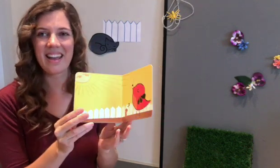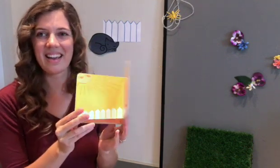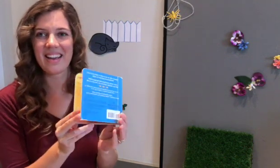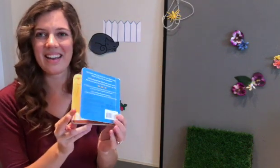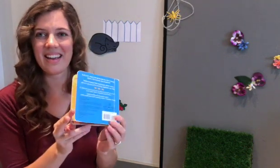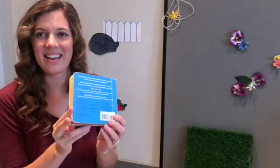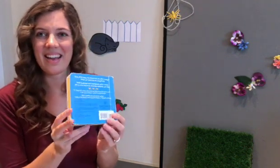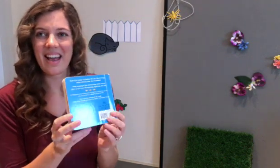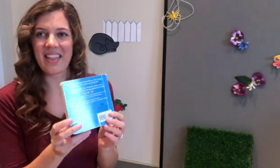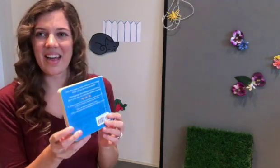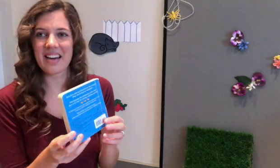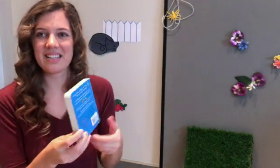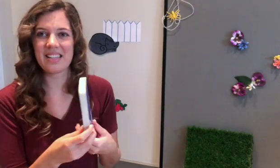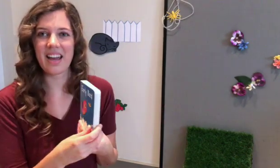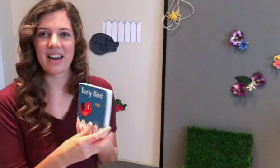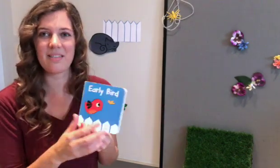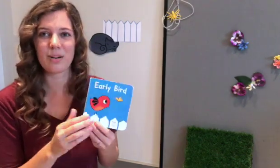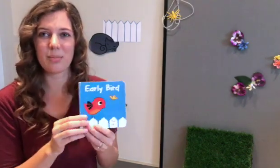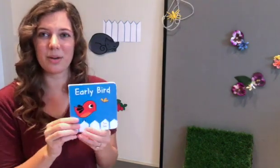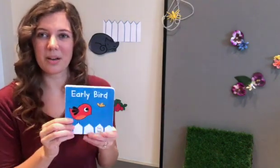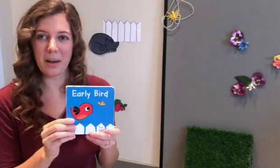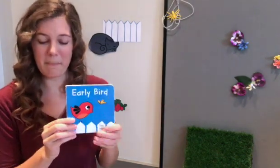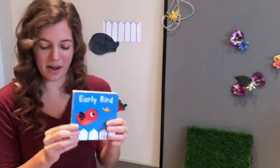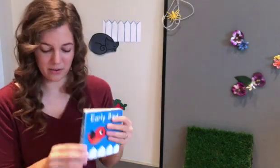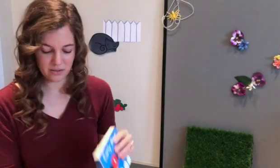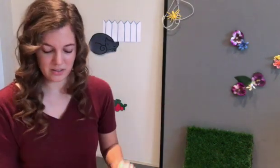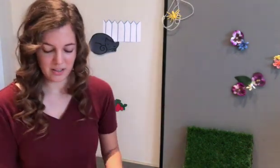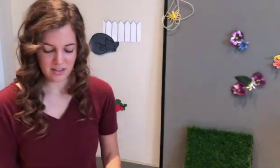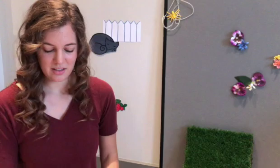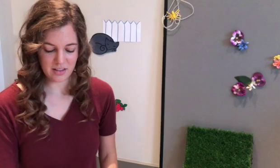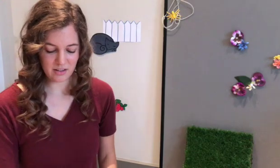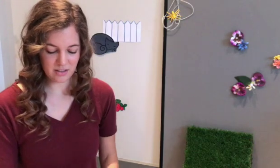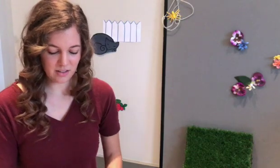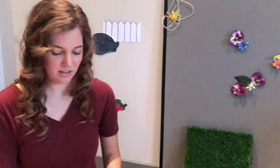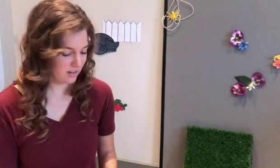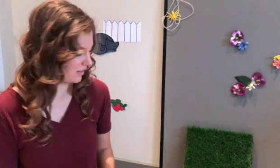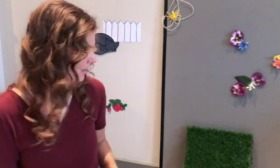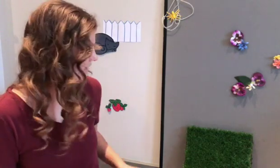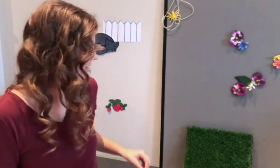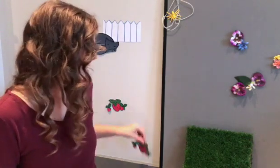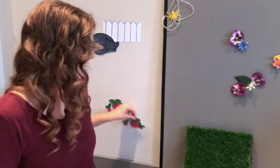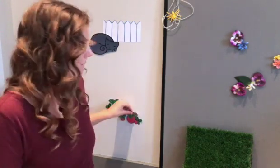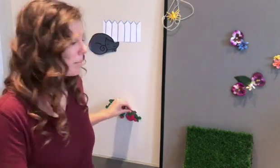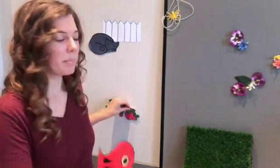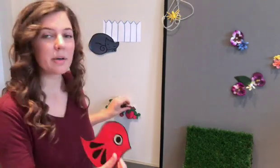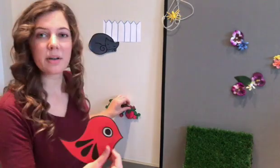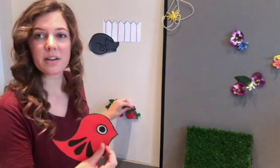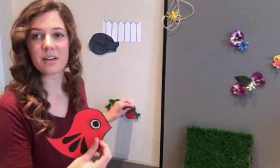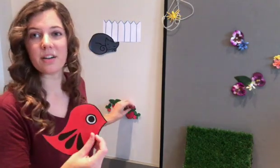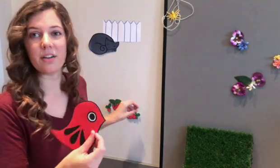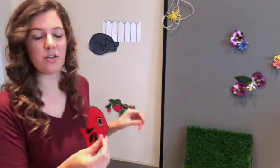Yay! And that is the end of our book about the early bird who